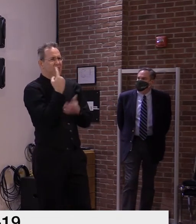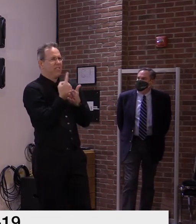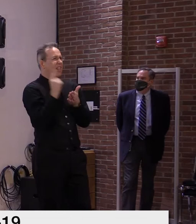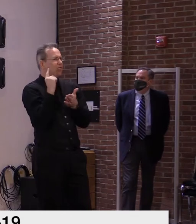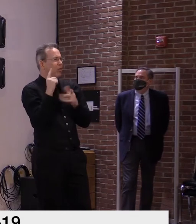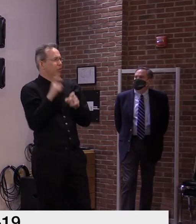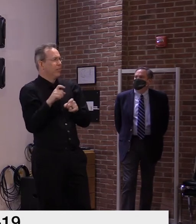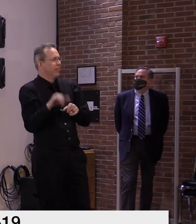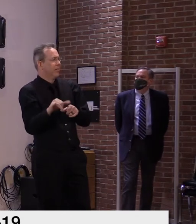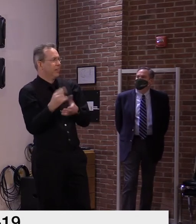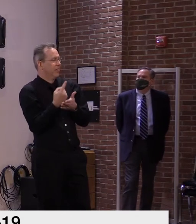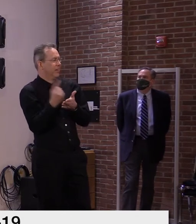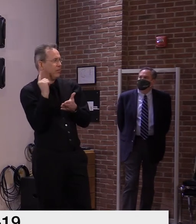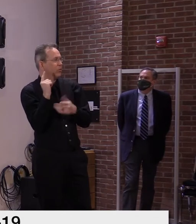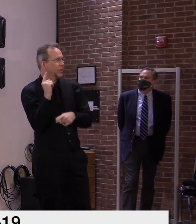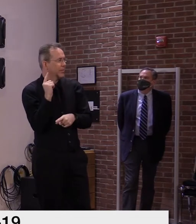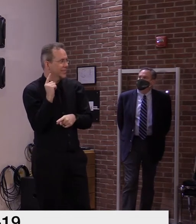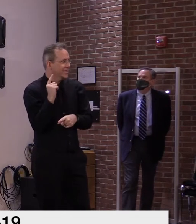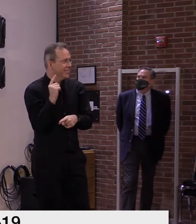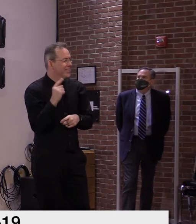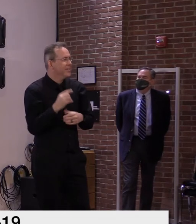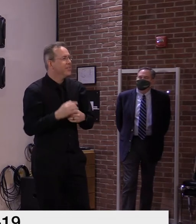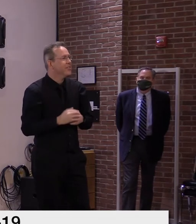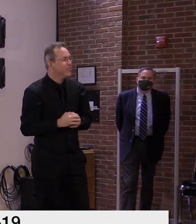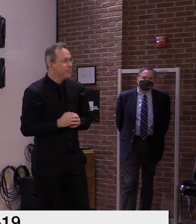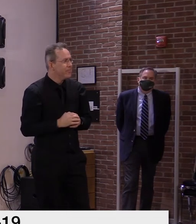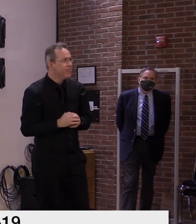to indicate the presence of